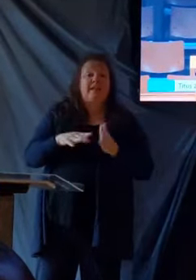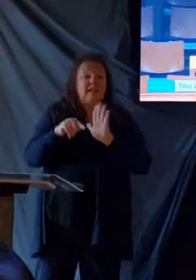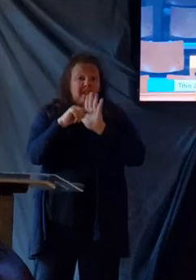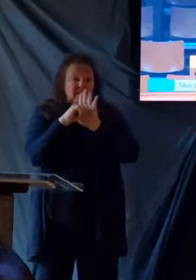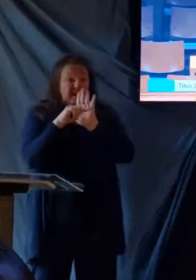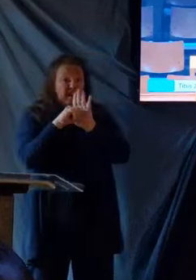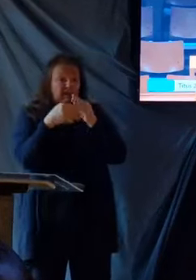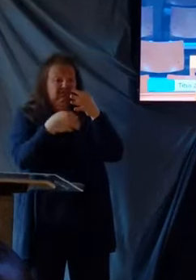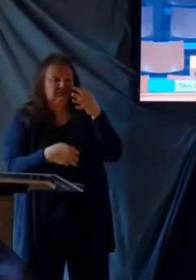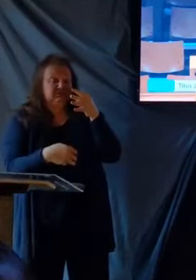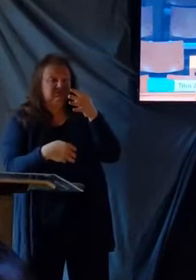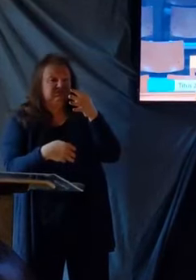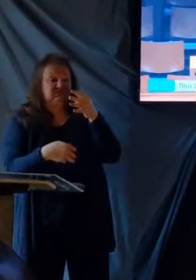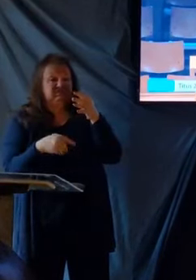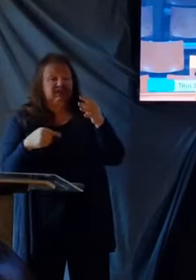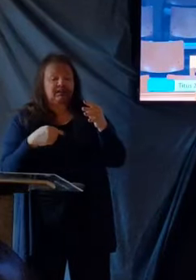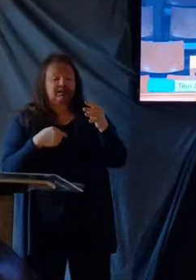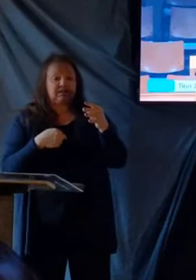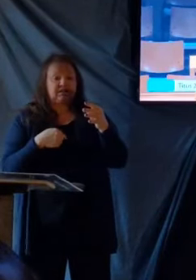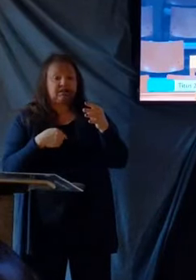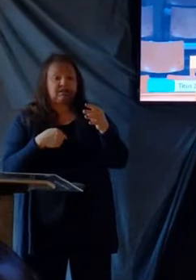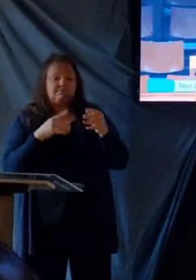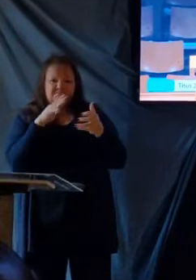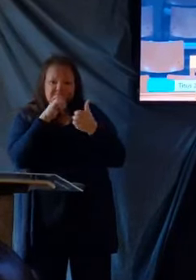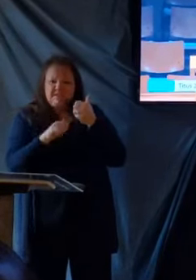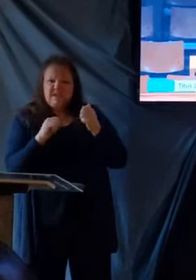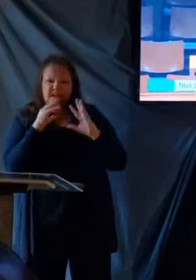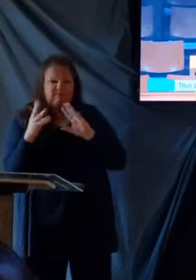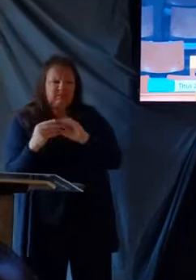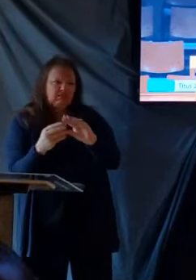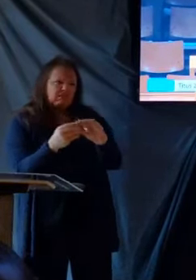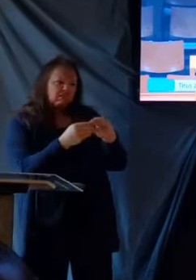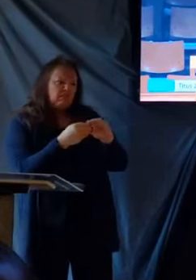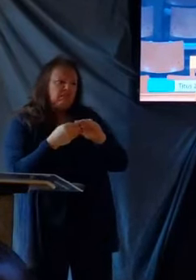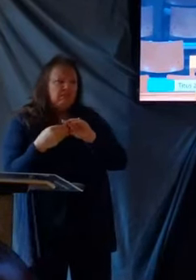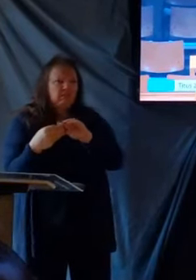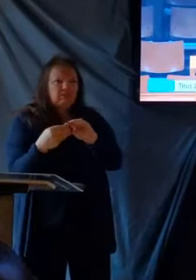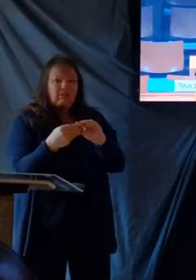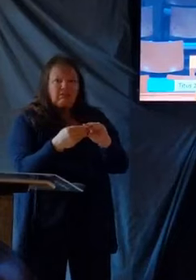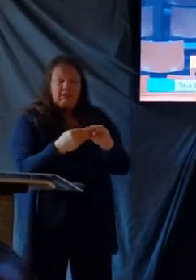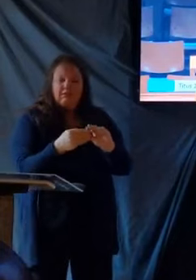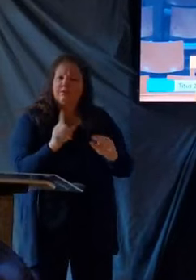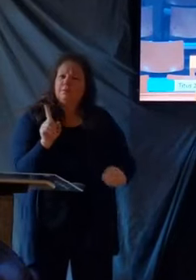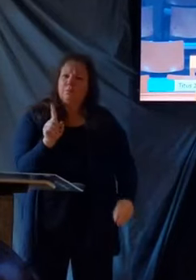negative side, they're not malicious gossips.